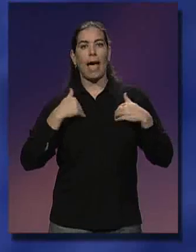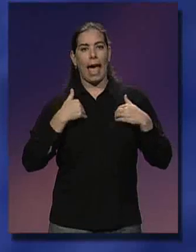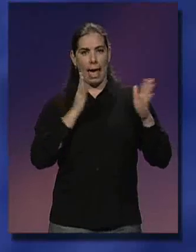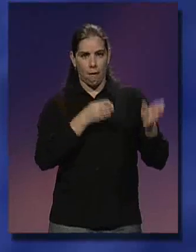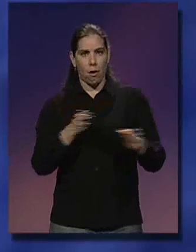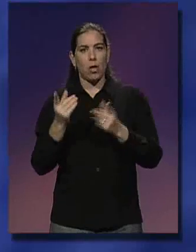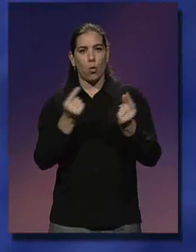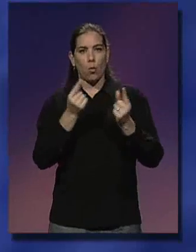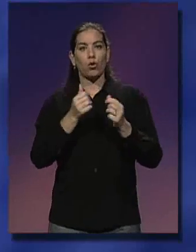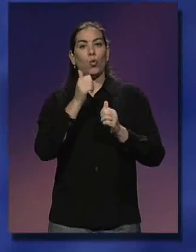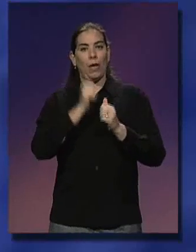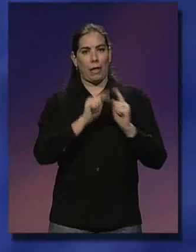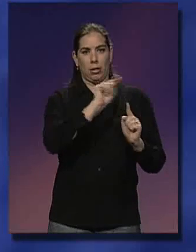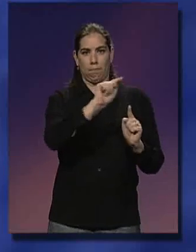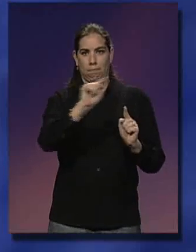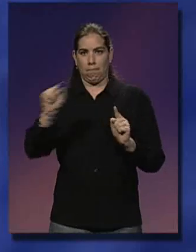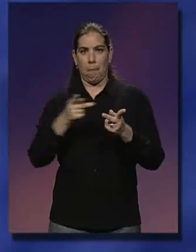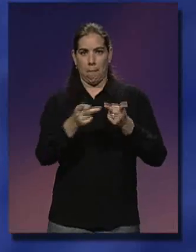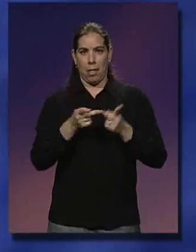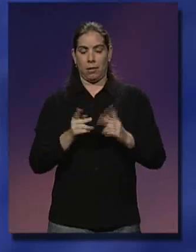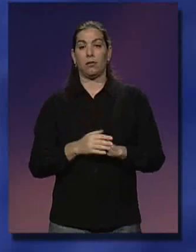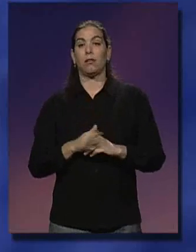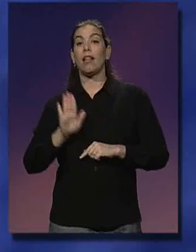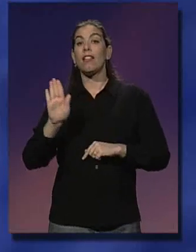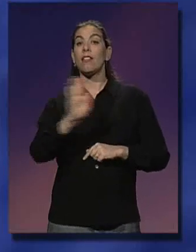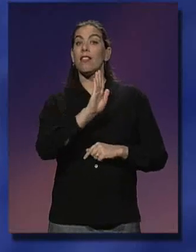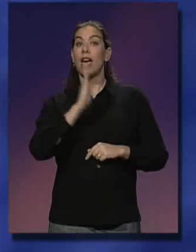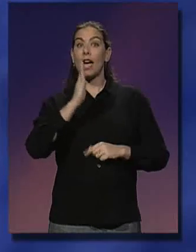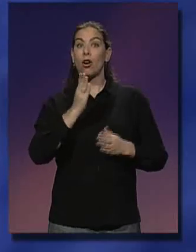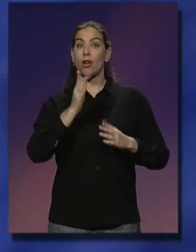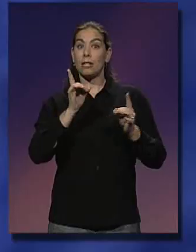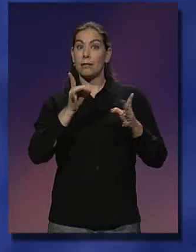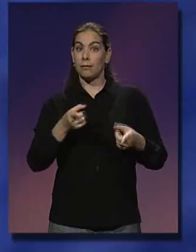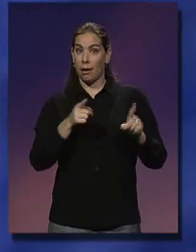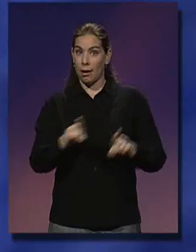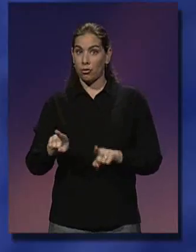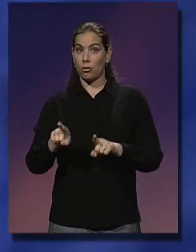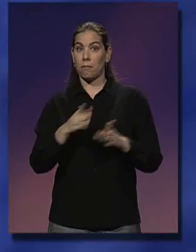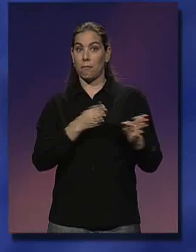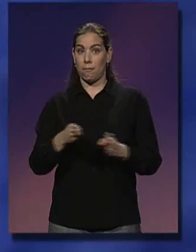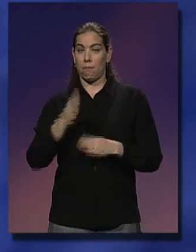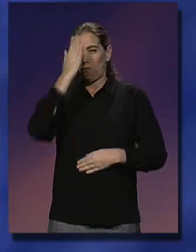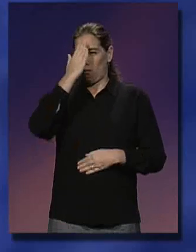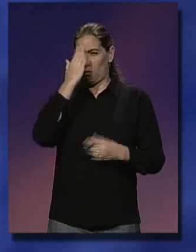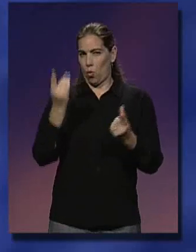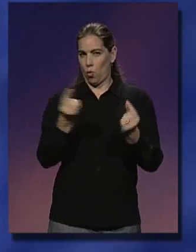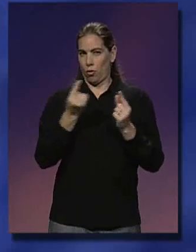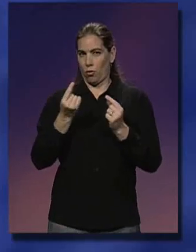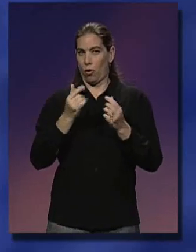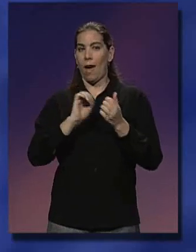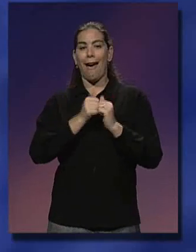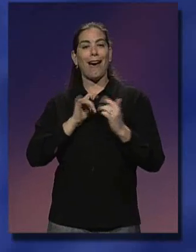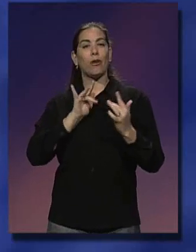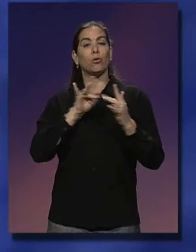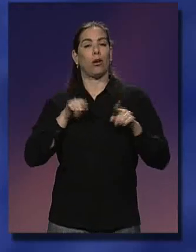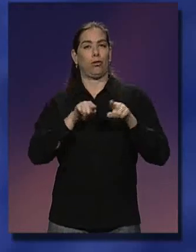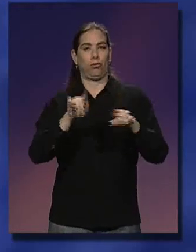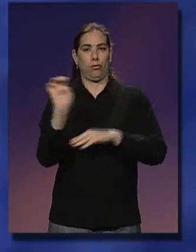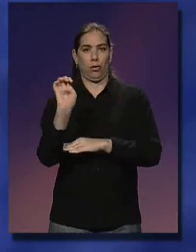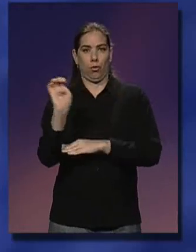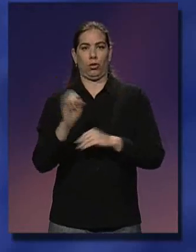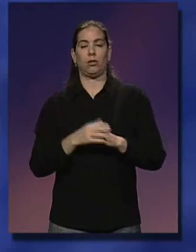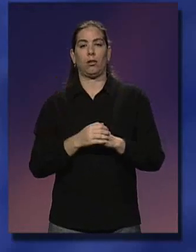provider. Learn about their disaster plans and how to contact them in an emergency. Work with them to